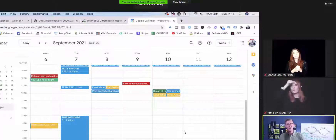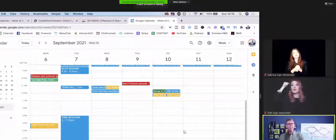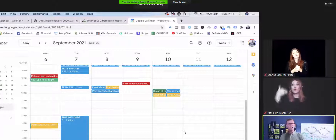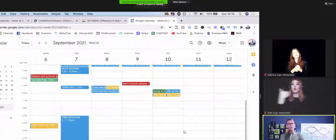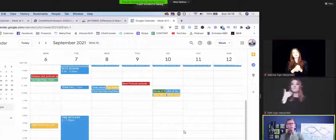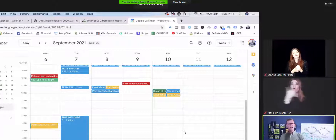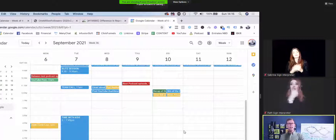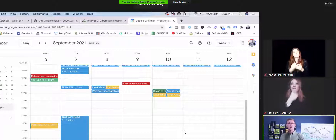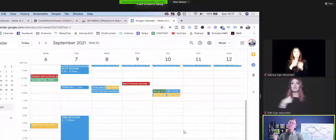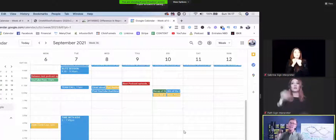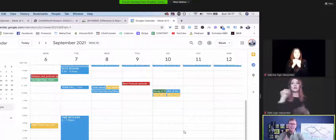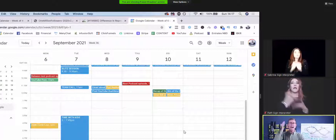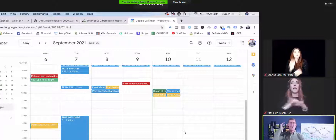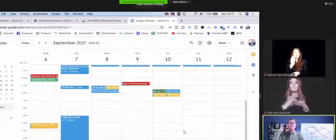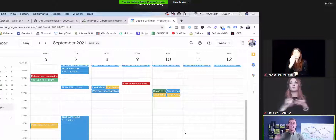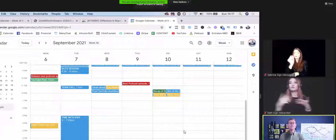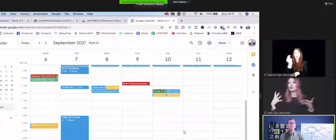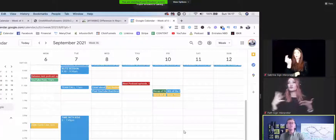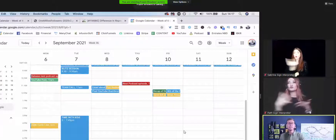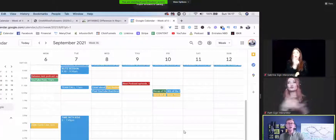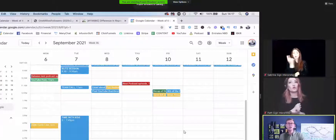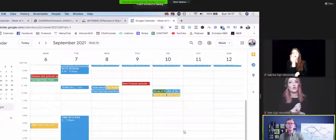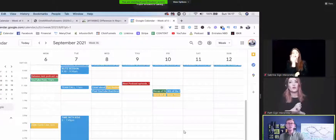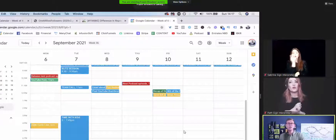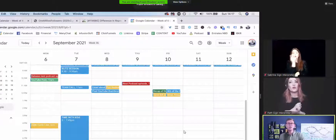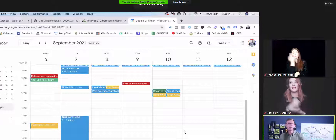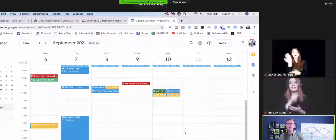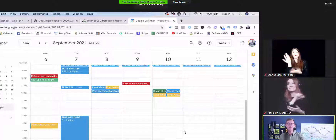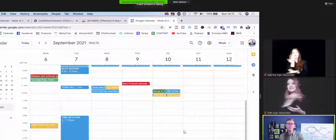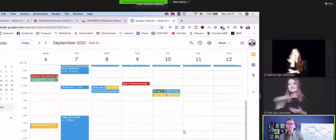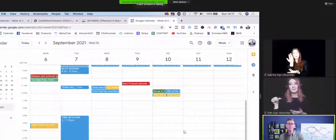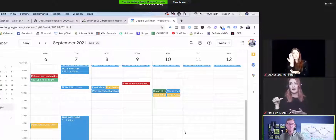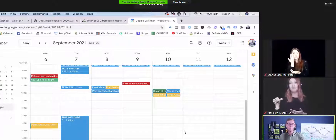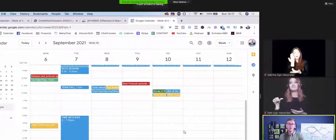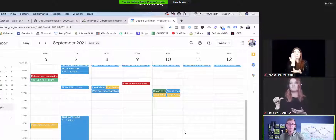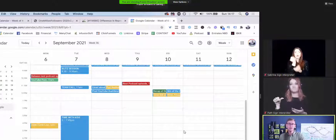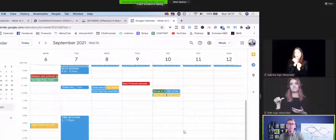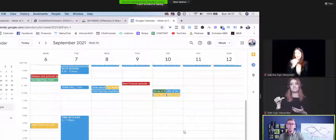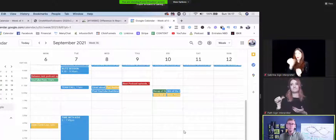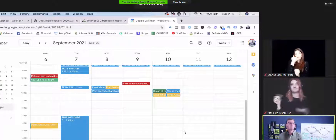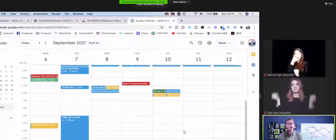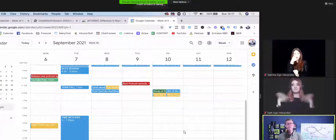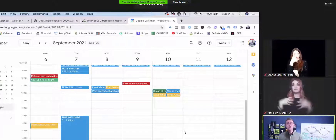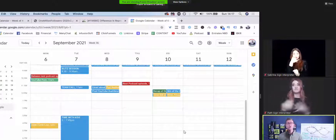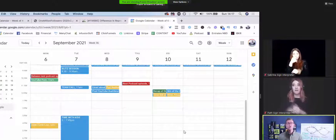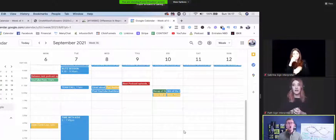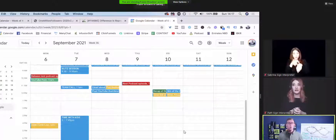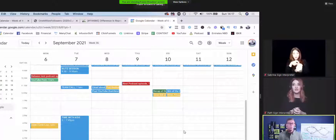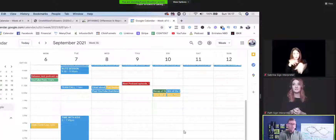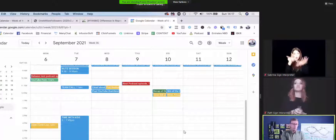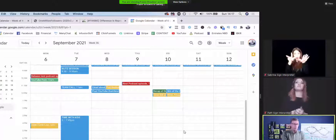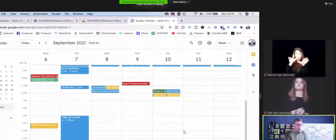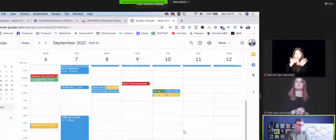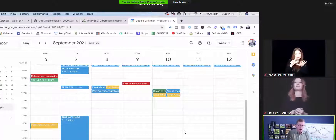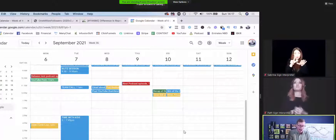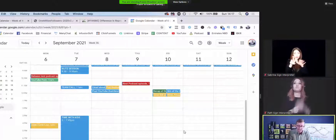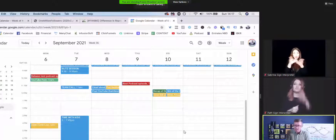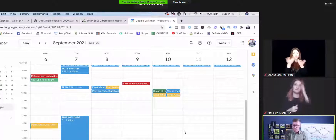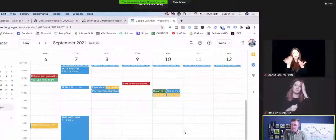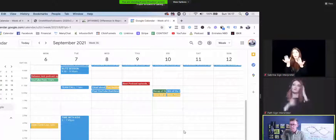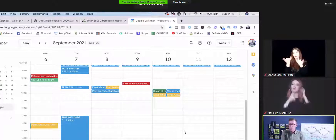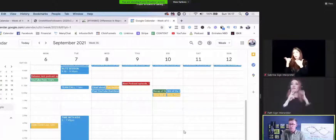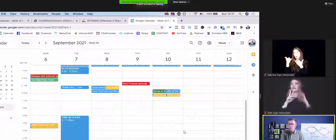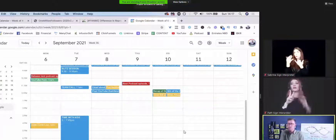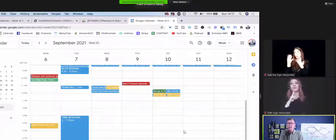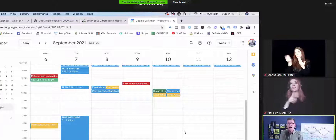no, what's that? And their life completely changes when I have to give them a little demonstration, because mine changed. When you know what activity